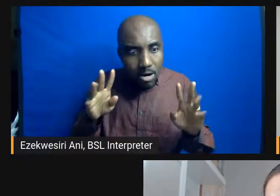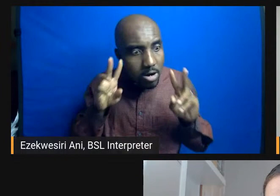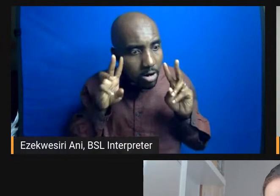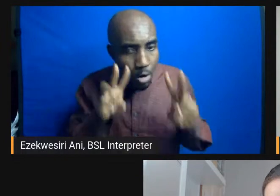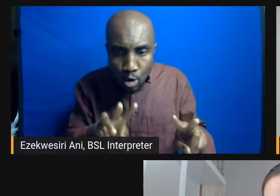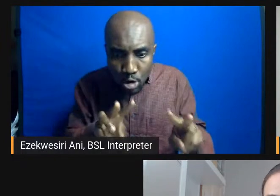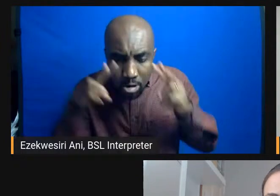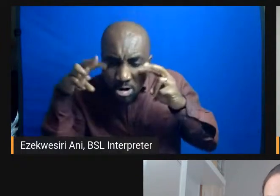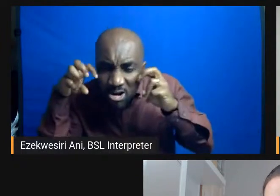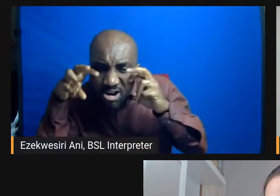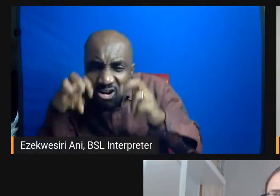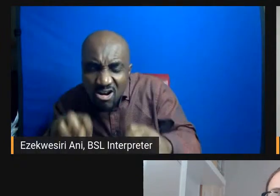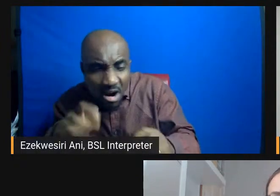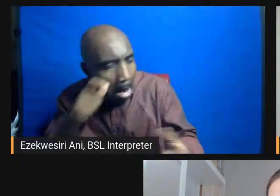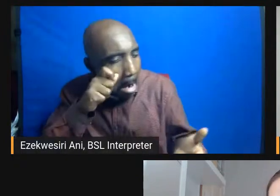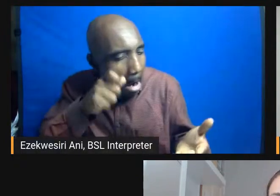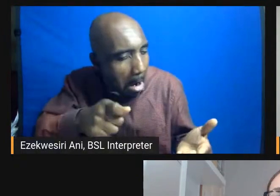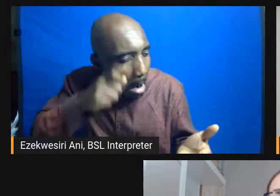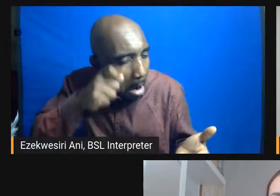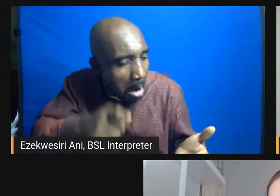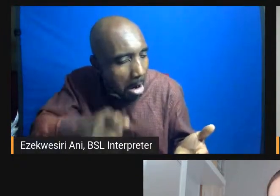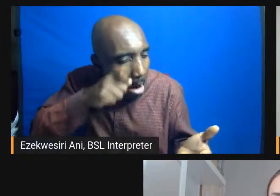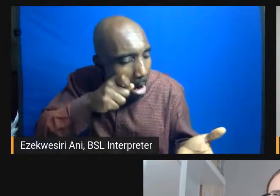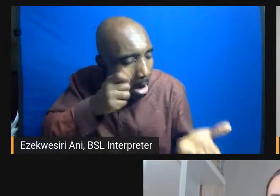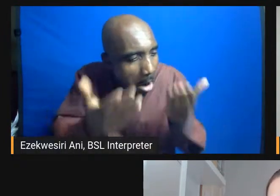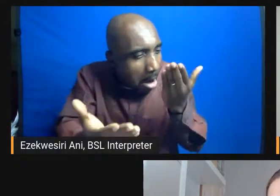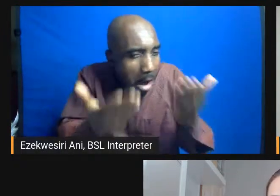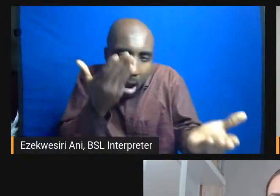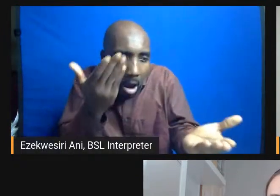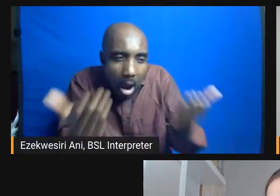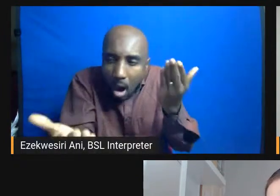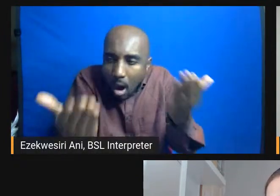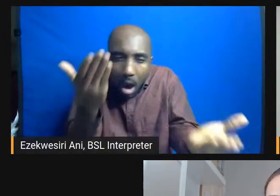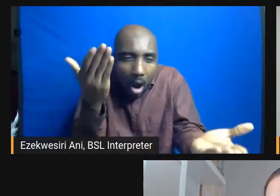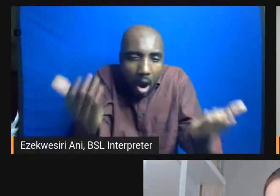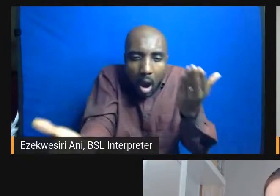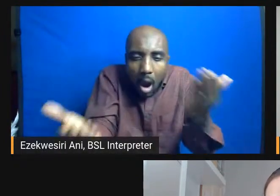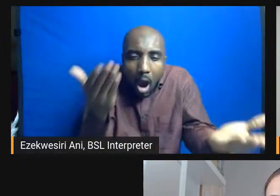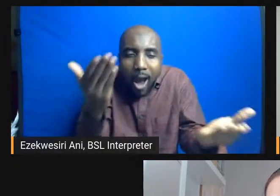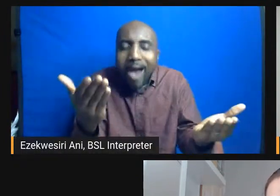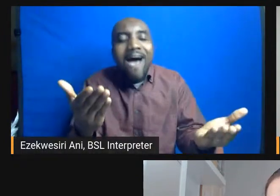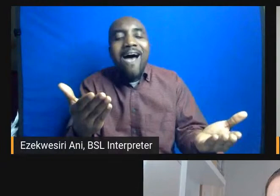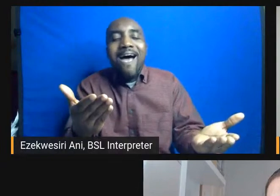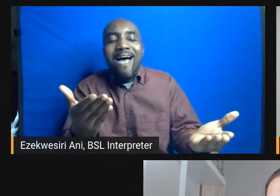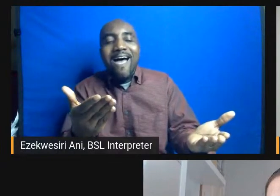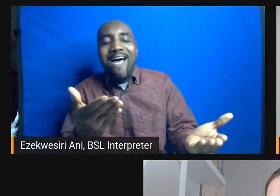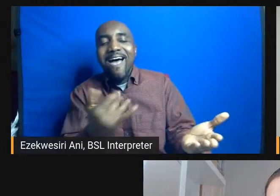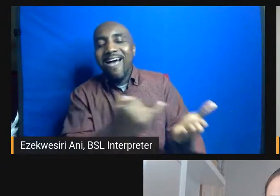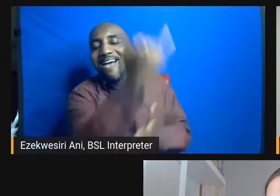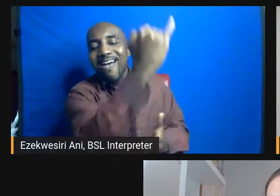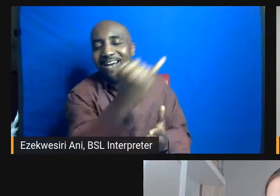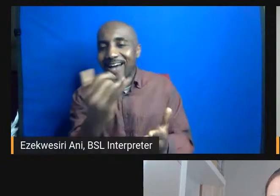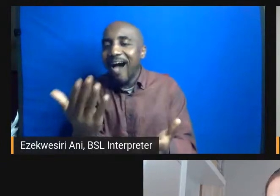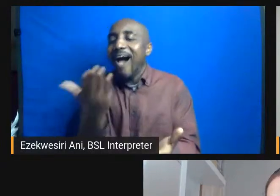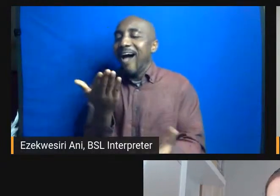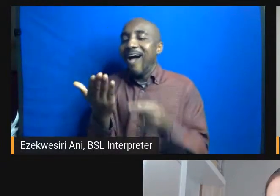assess, analyze, get to know, and develop a